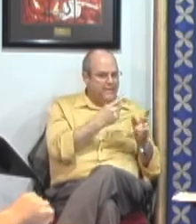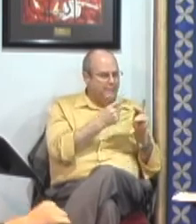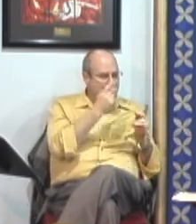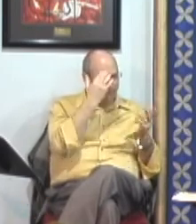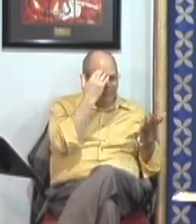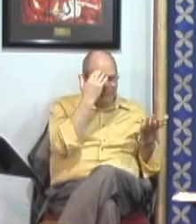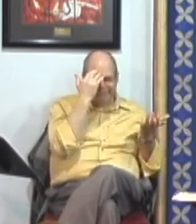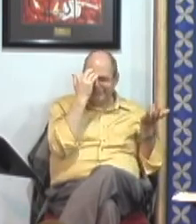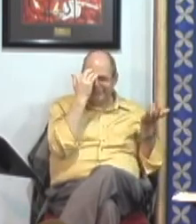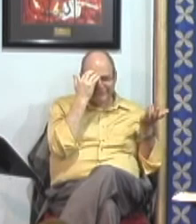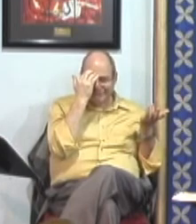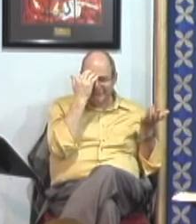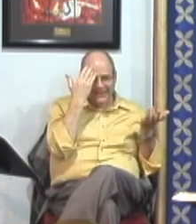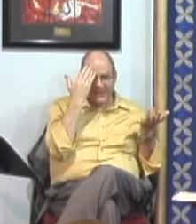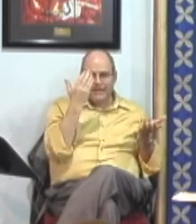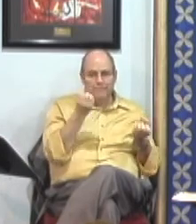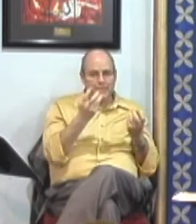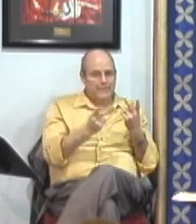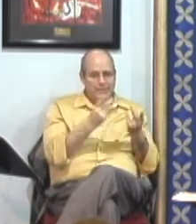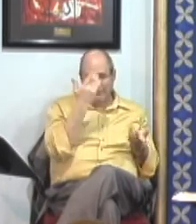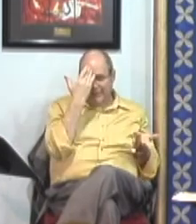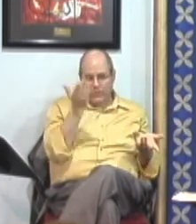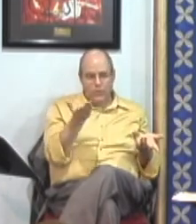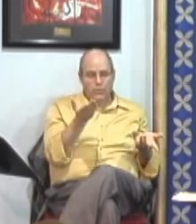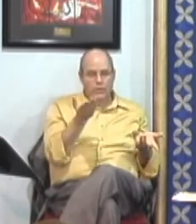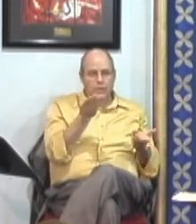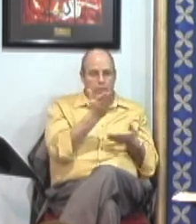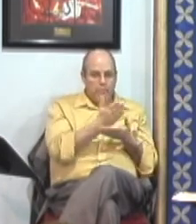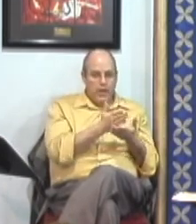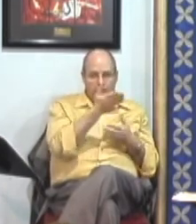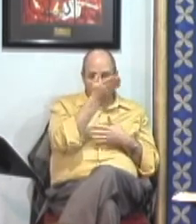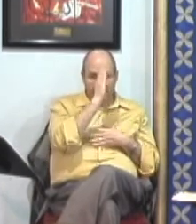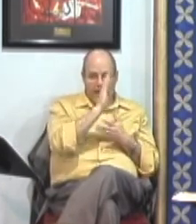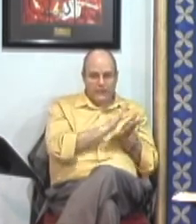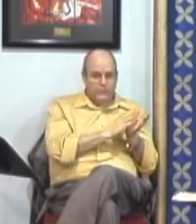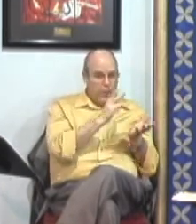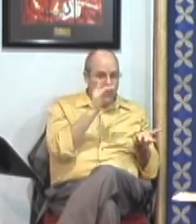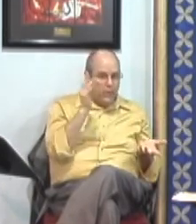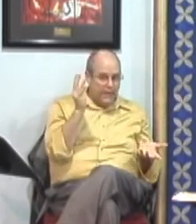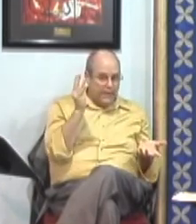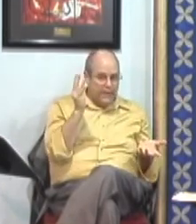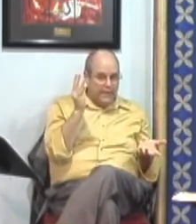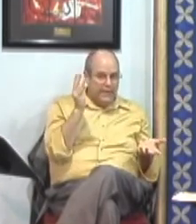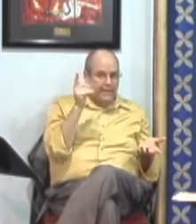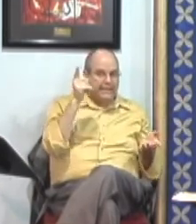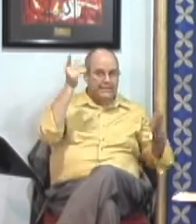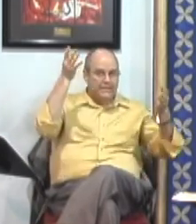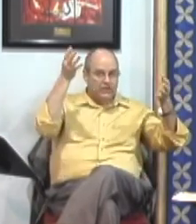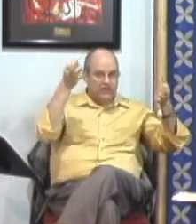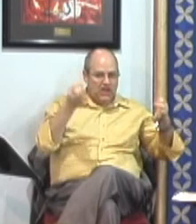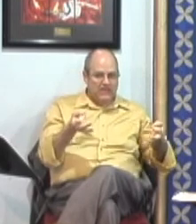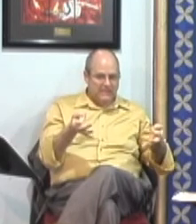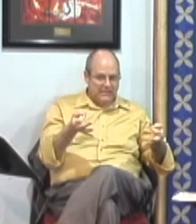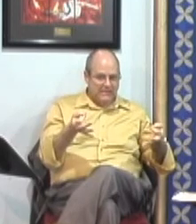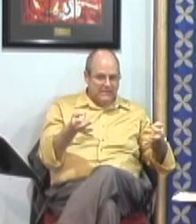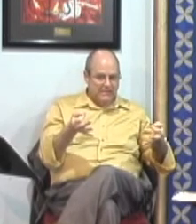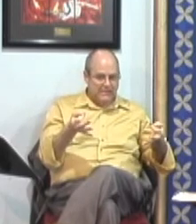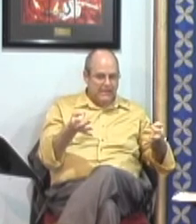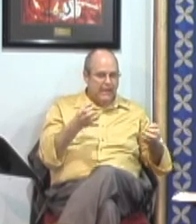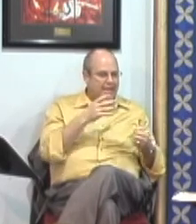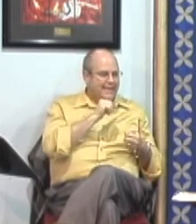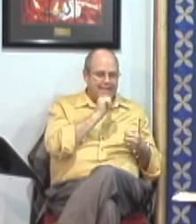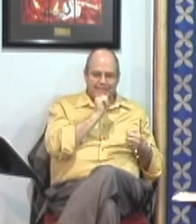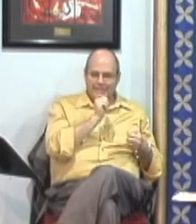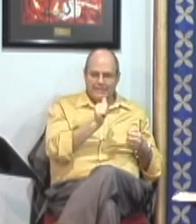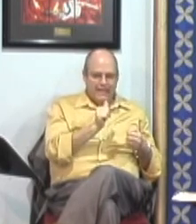And one of the things we talked about was that part of God's glory is his justice. And he says that he does